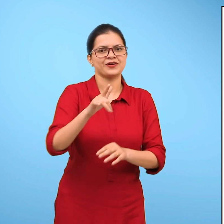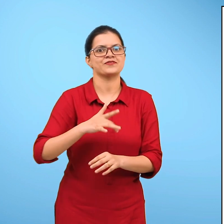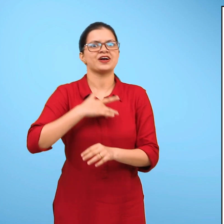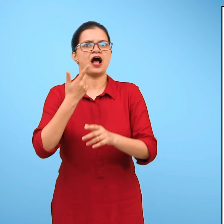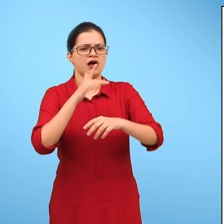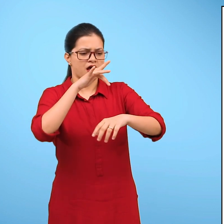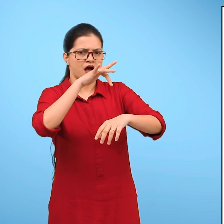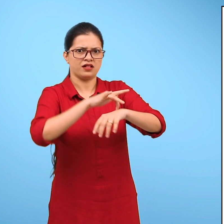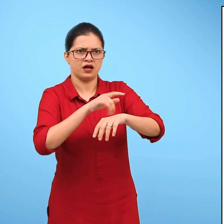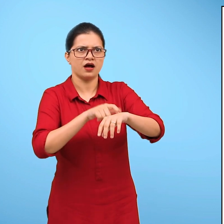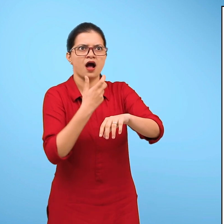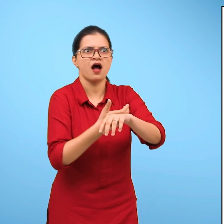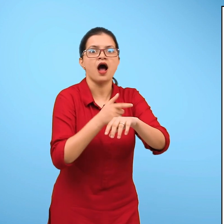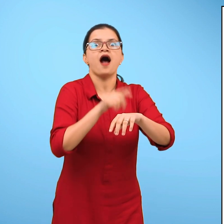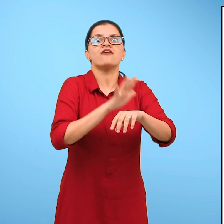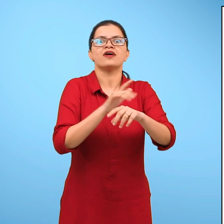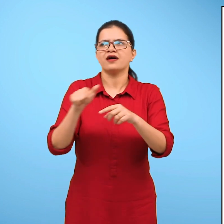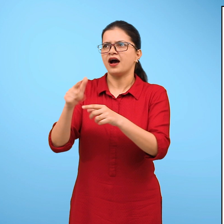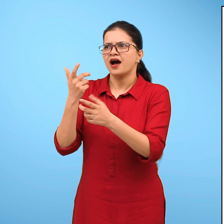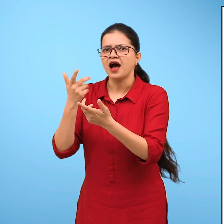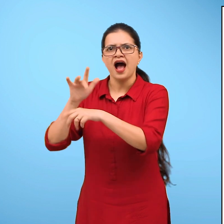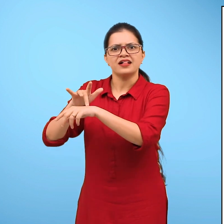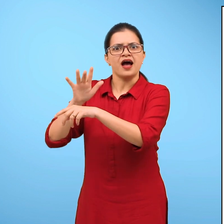The hard structures are the bones.